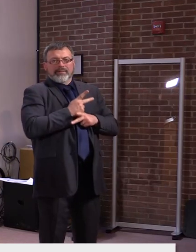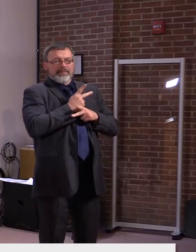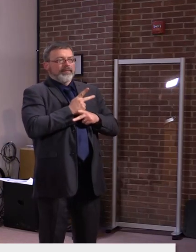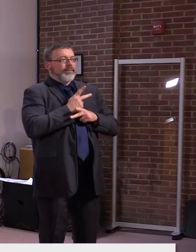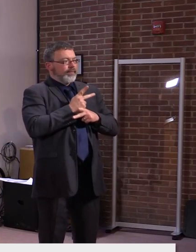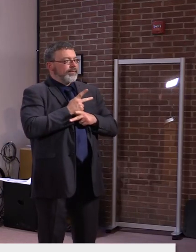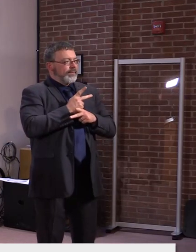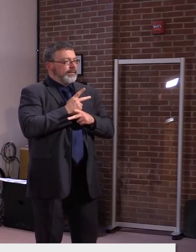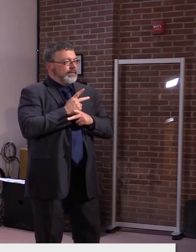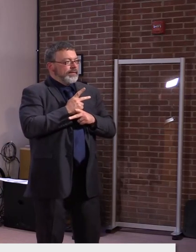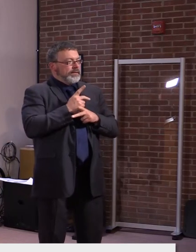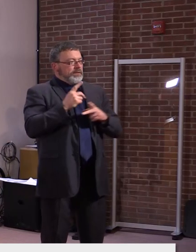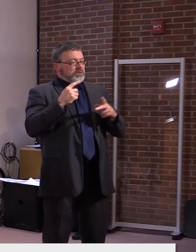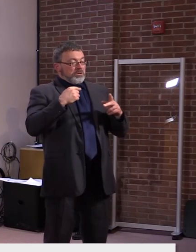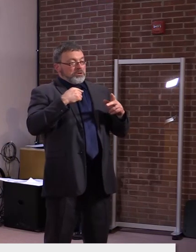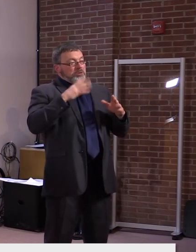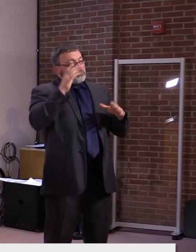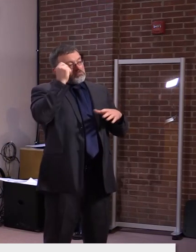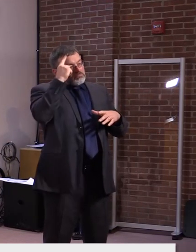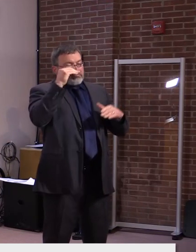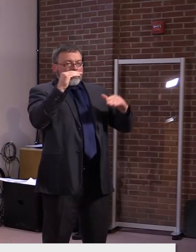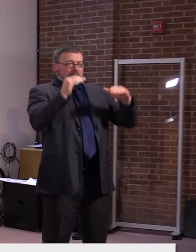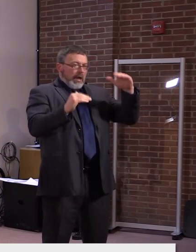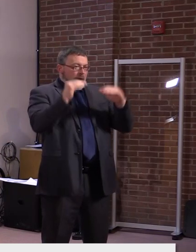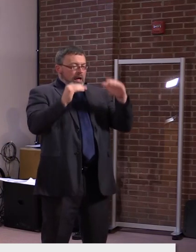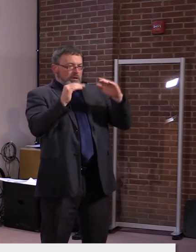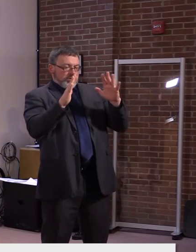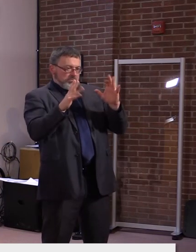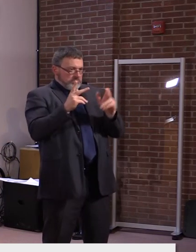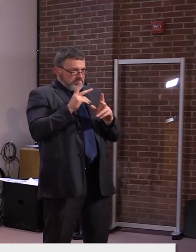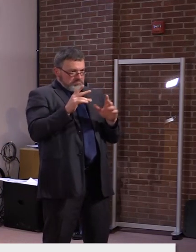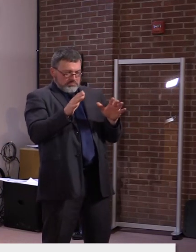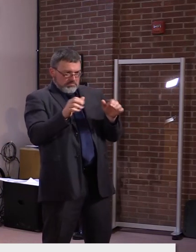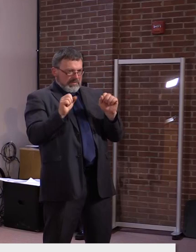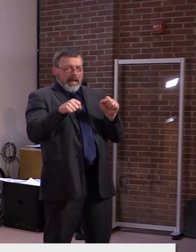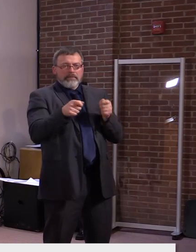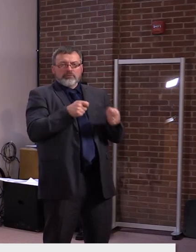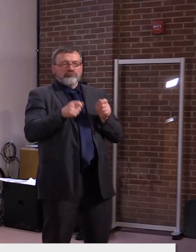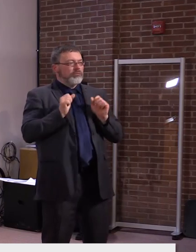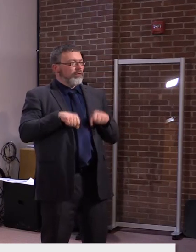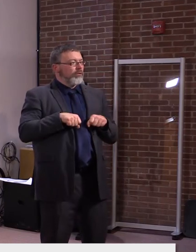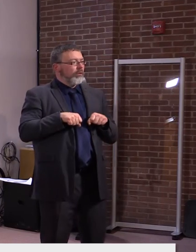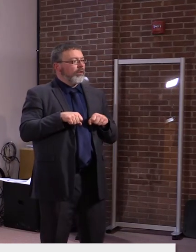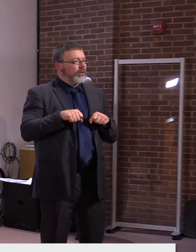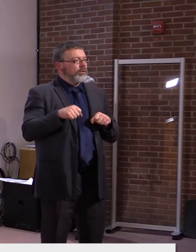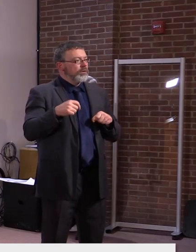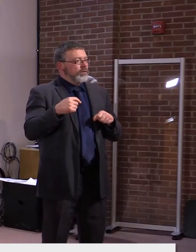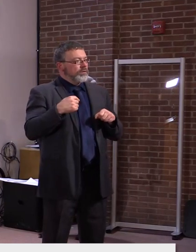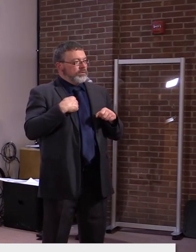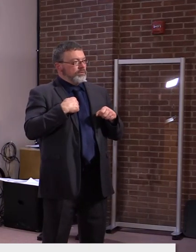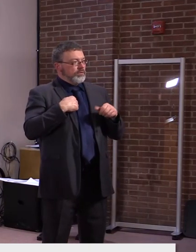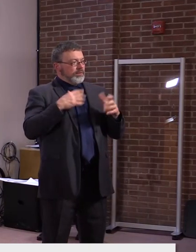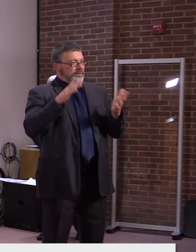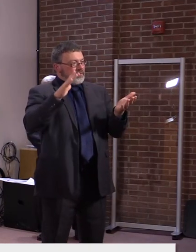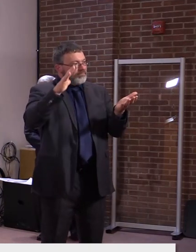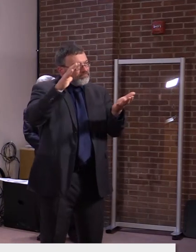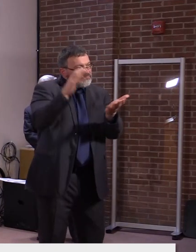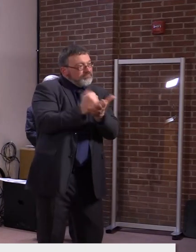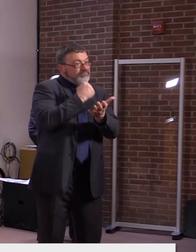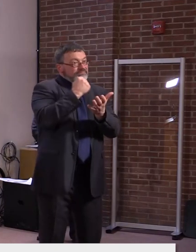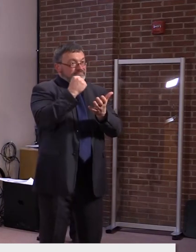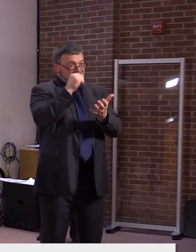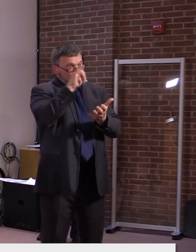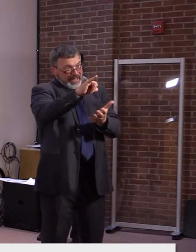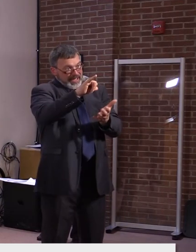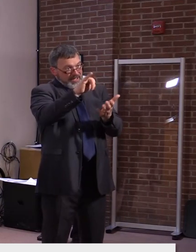a balanced approach and think that it will sort of take full advantage of the emotional and health benefits